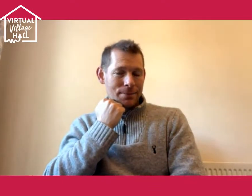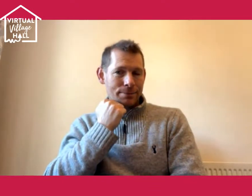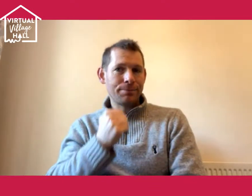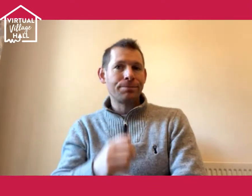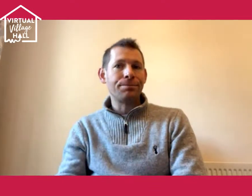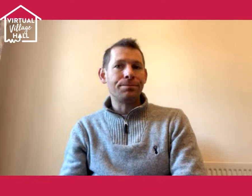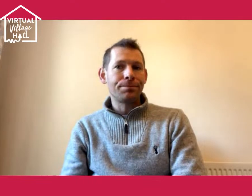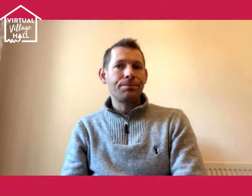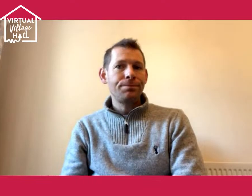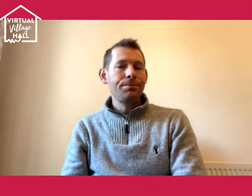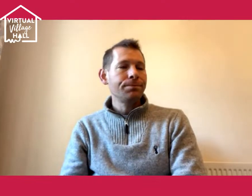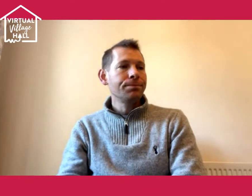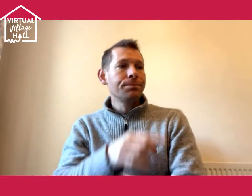black.